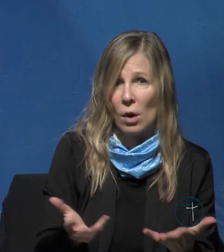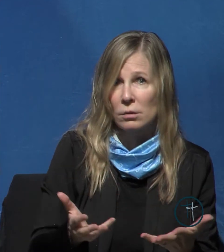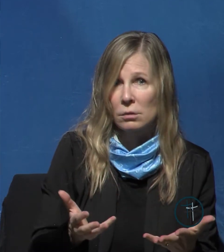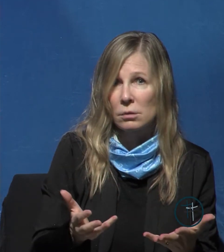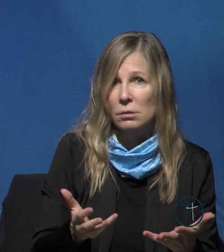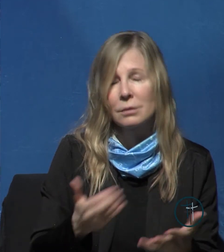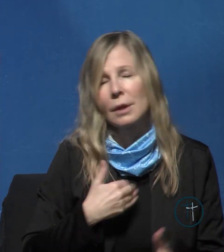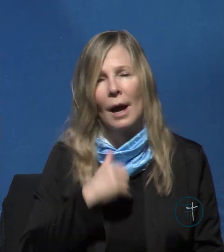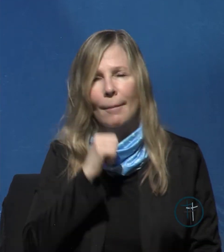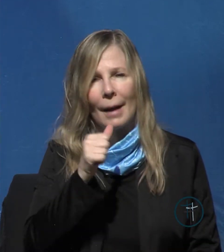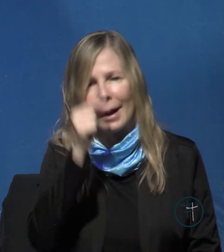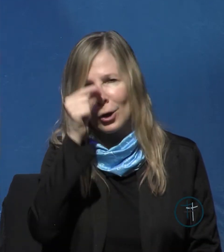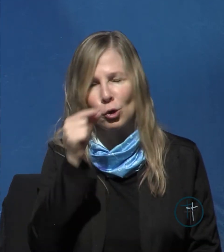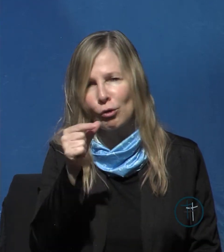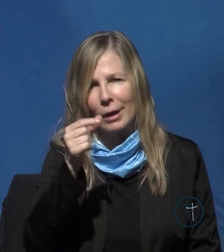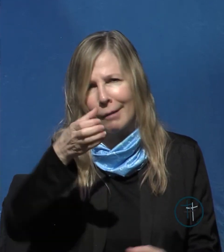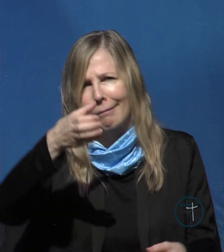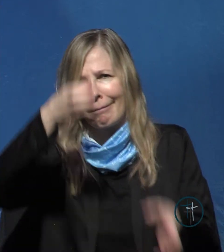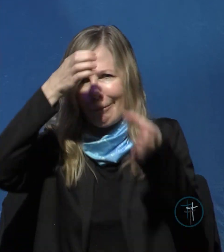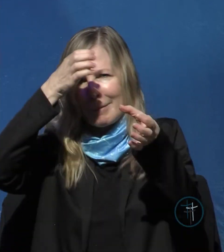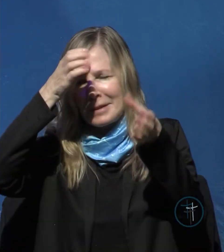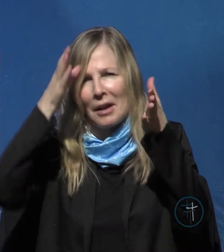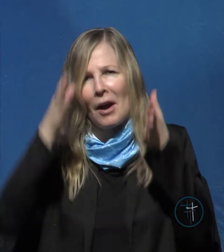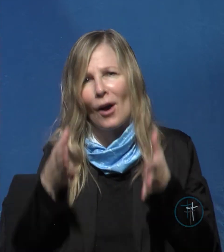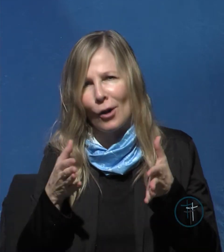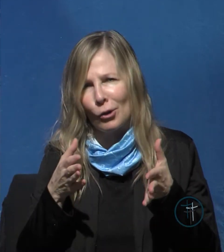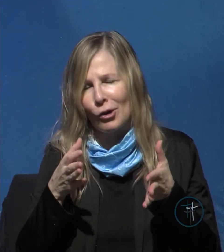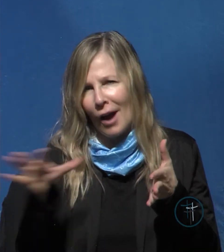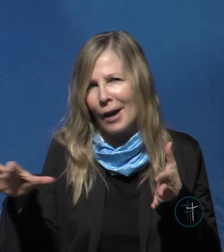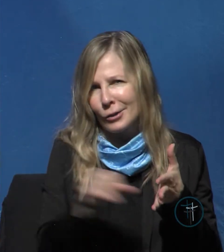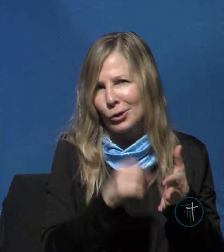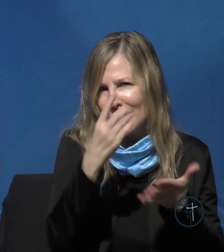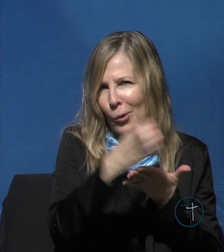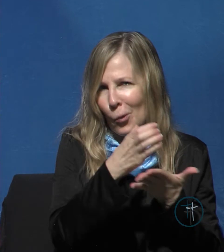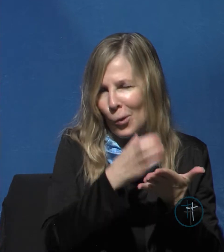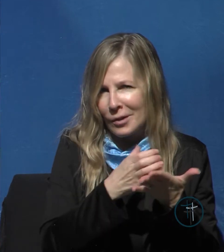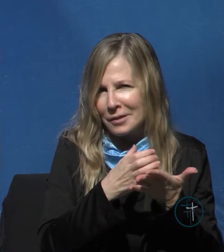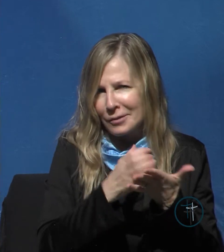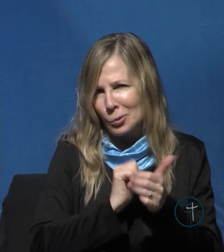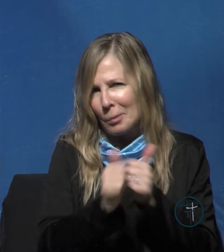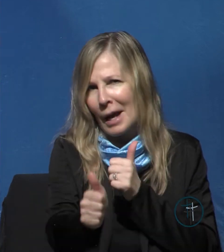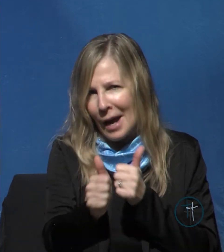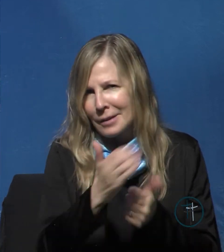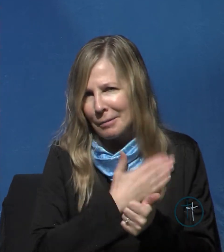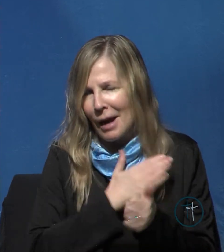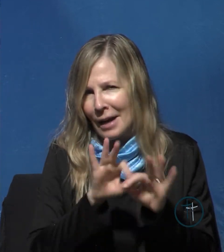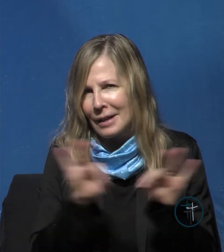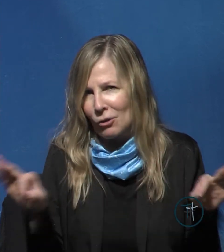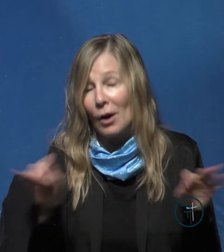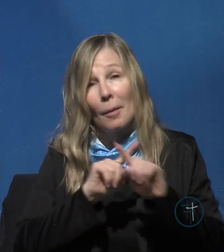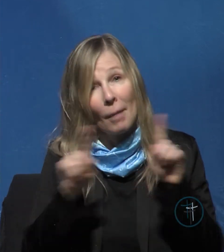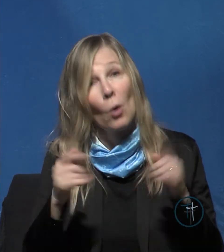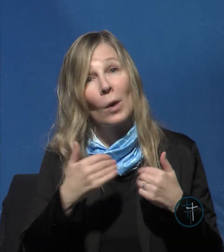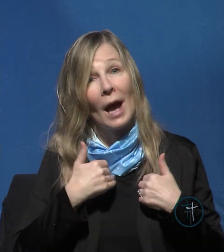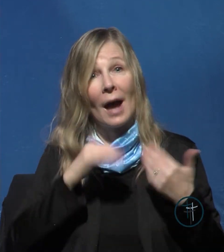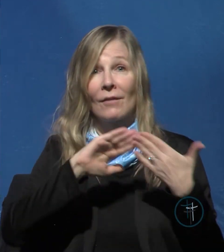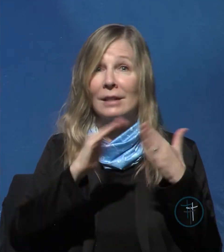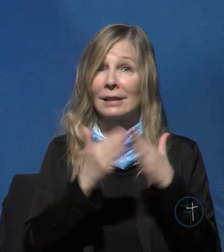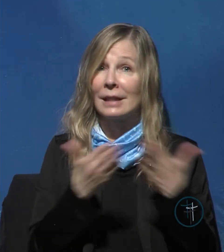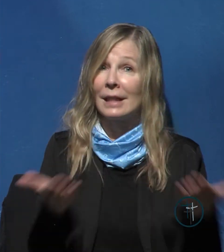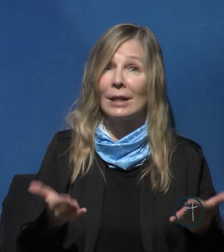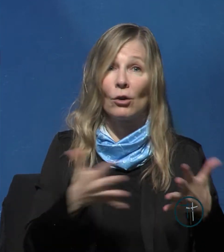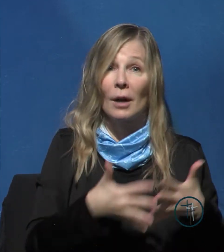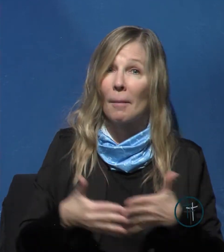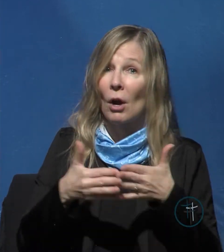I'm no Greek scholar. I took enough Greek in seminary to do what I needed to do. But we have a city in America. We call it the city of brotherly love,